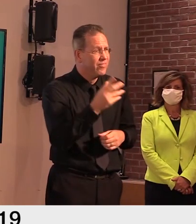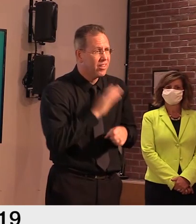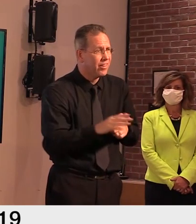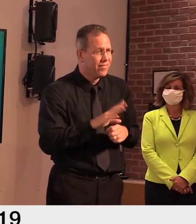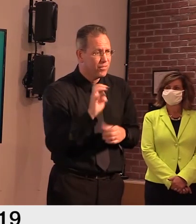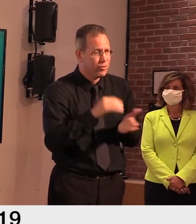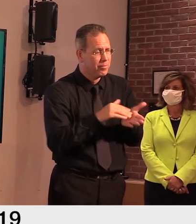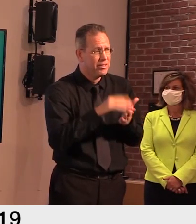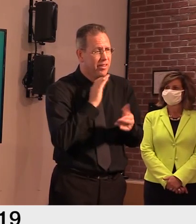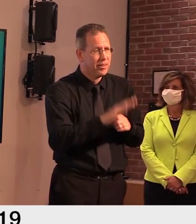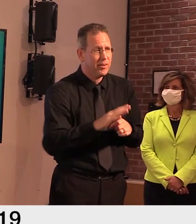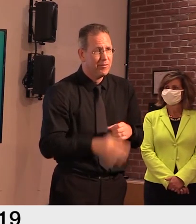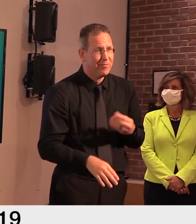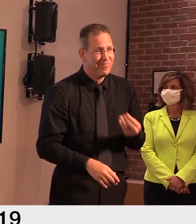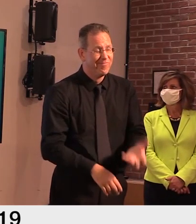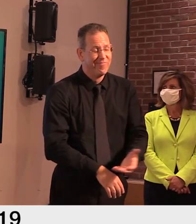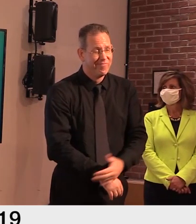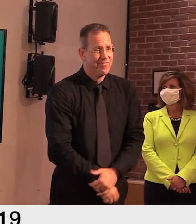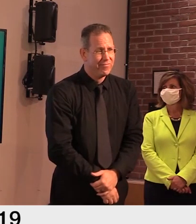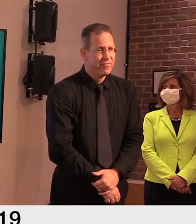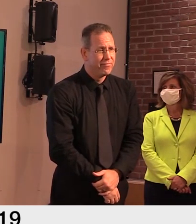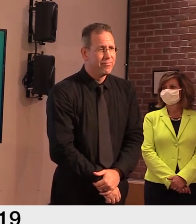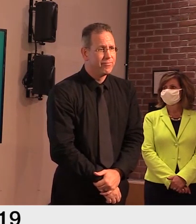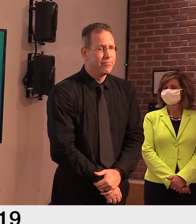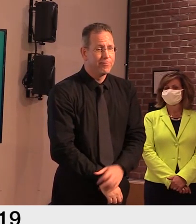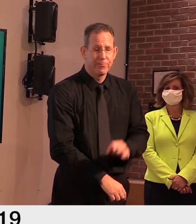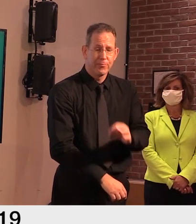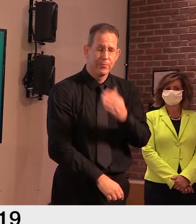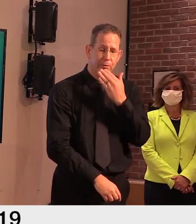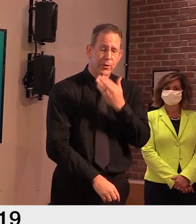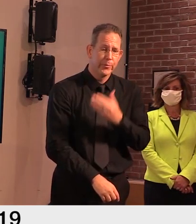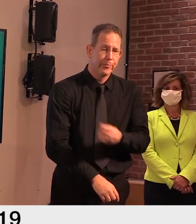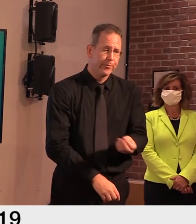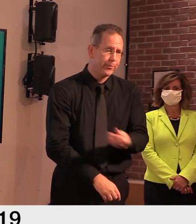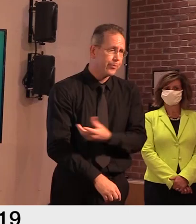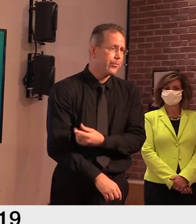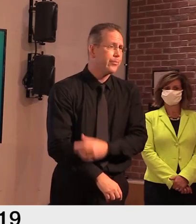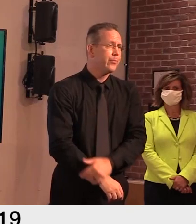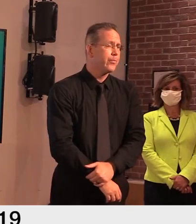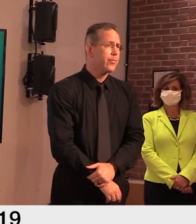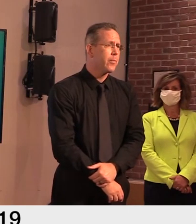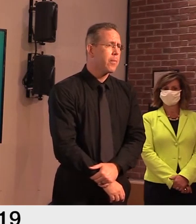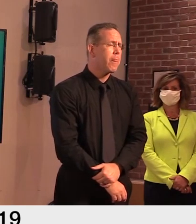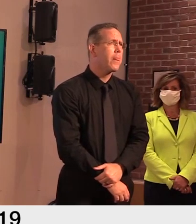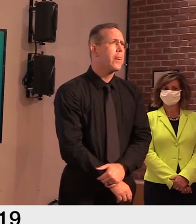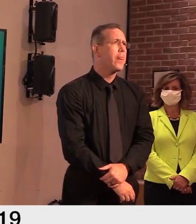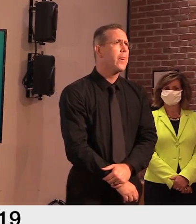We're concerned, obviously. We wouldn't have put the $400 million package out if we weren't